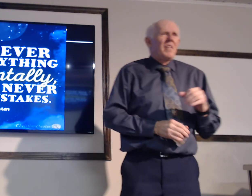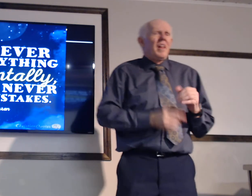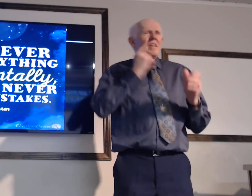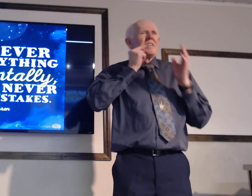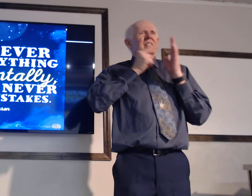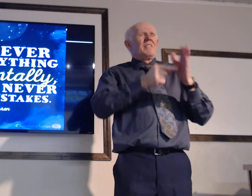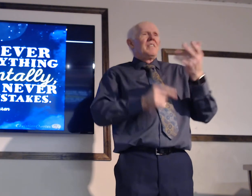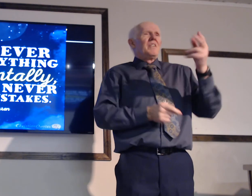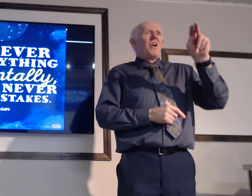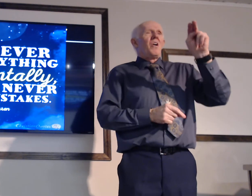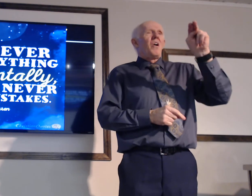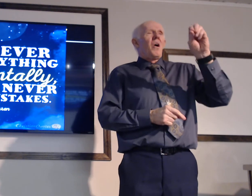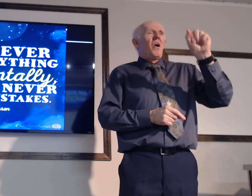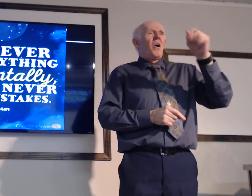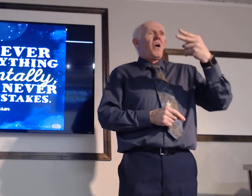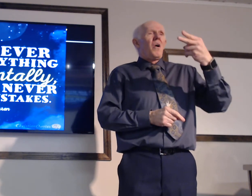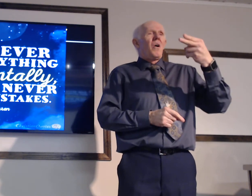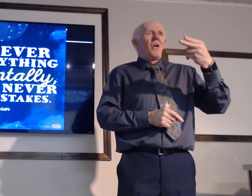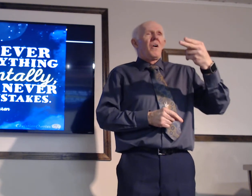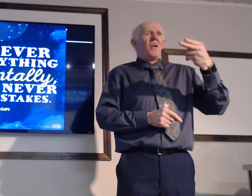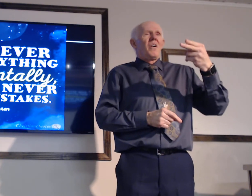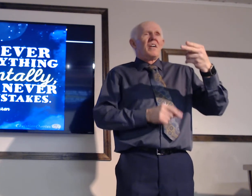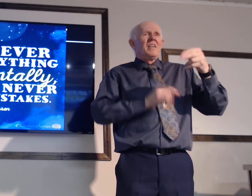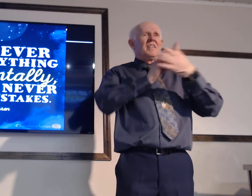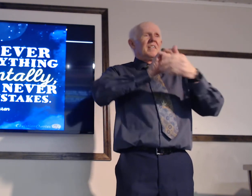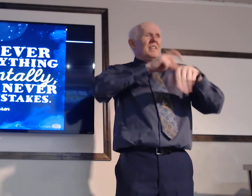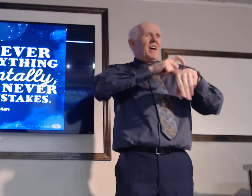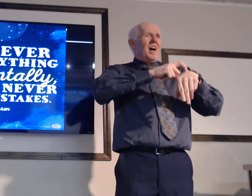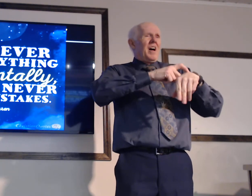Never, nothing. For example, Noah,